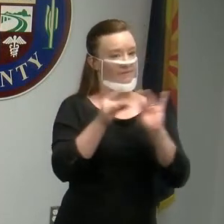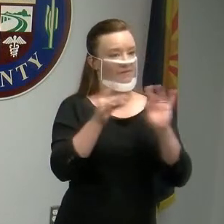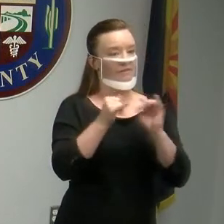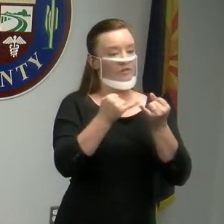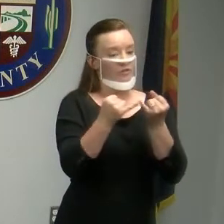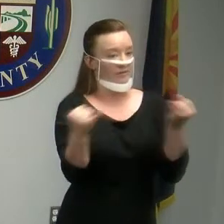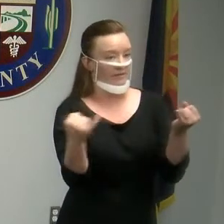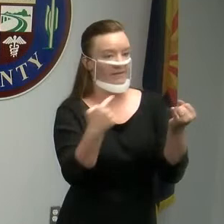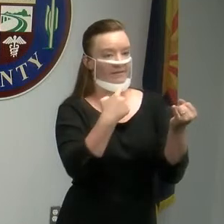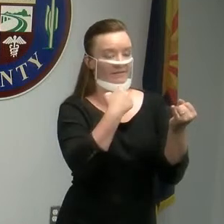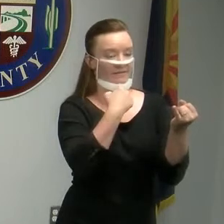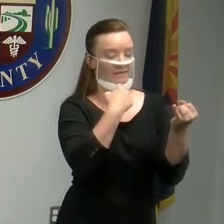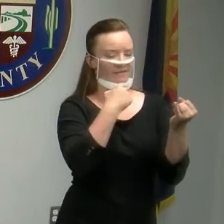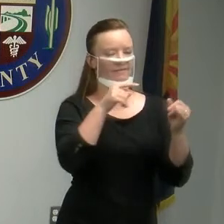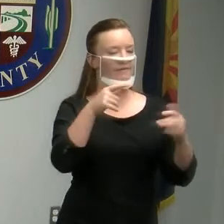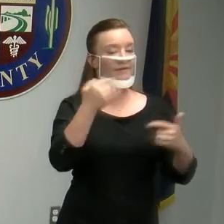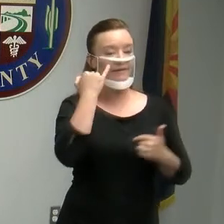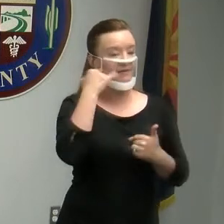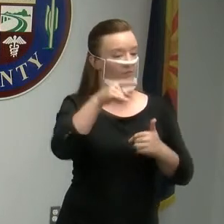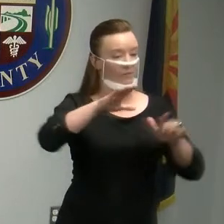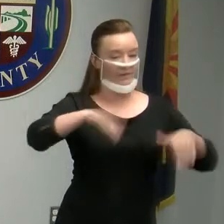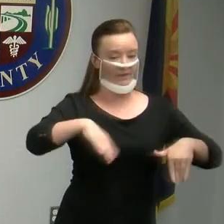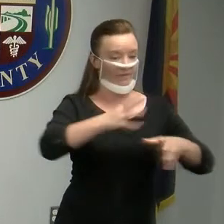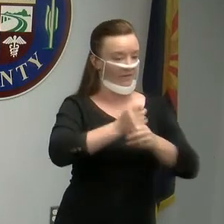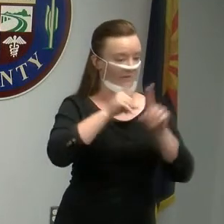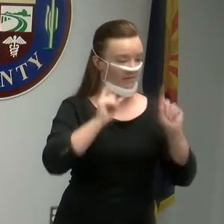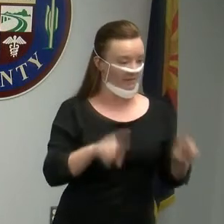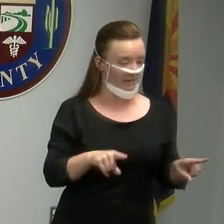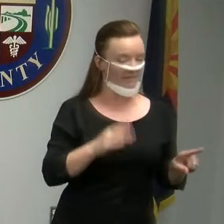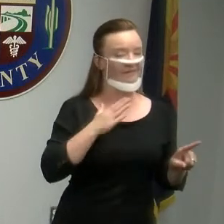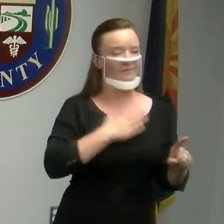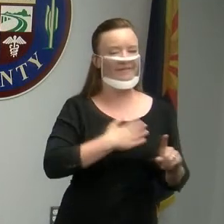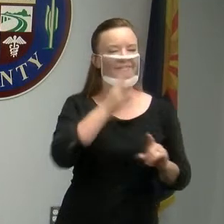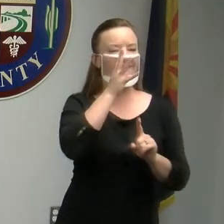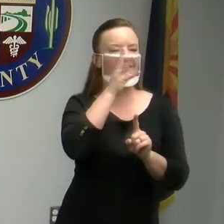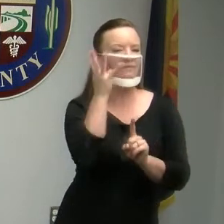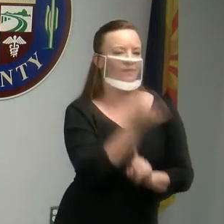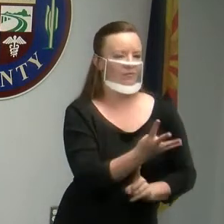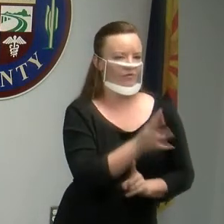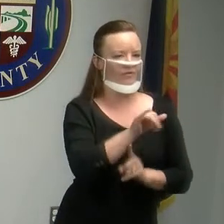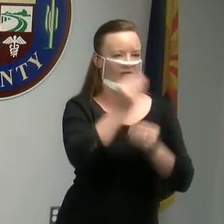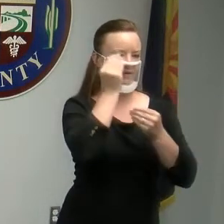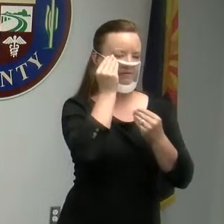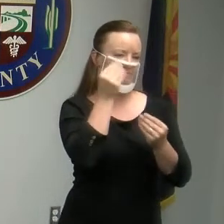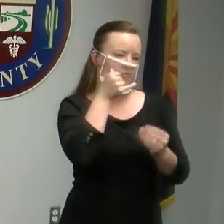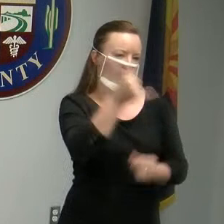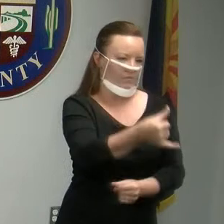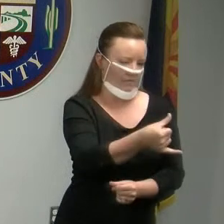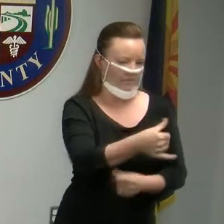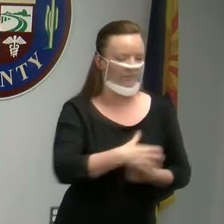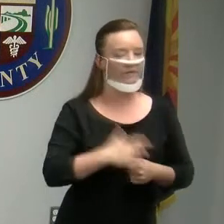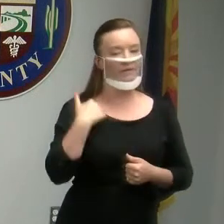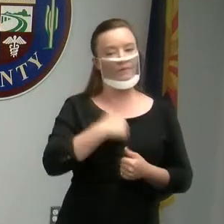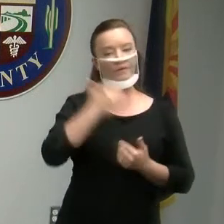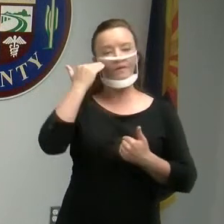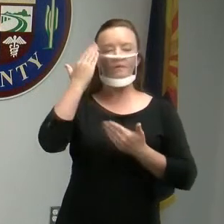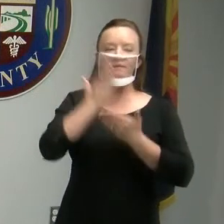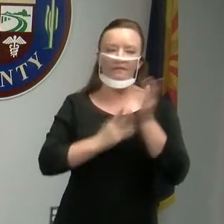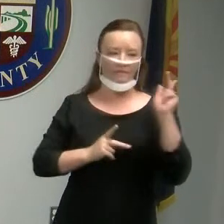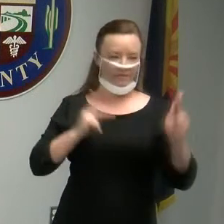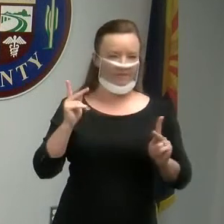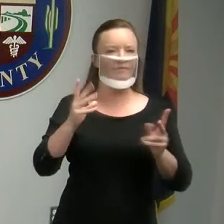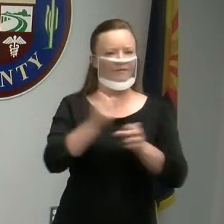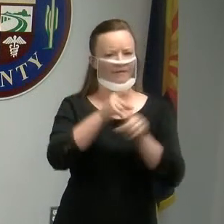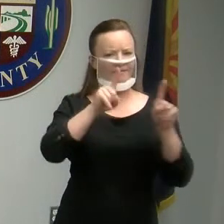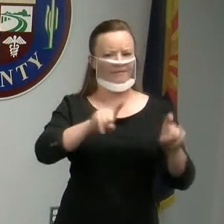says, disregard the information if you've not been tested. And we do understand that some people have been tested multiple times and it's confusing.